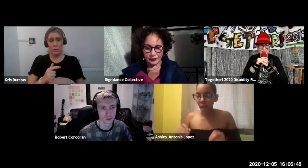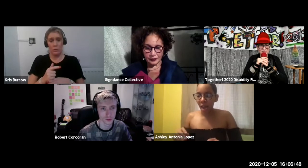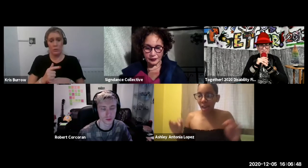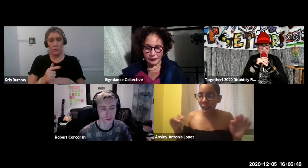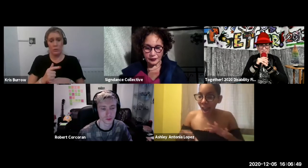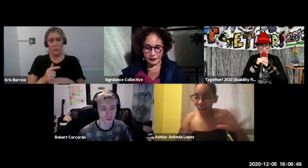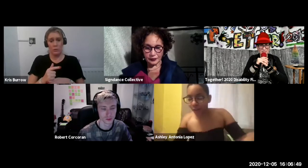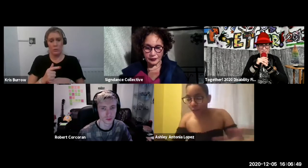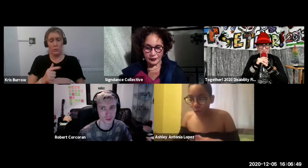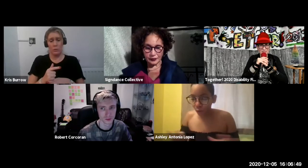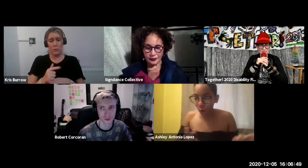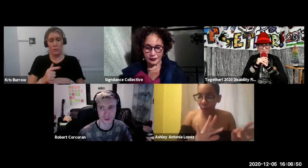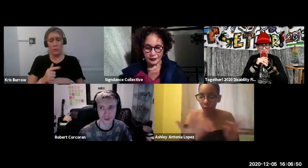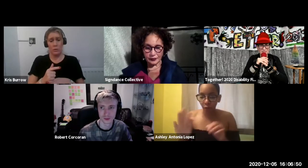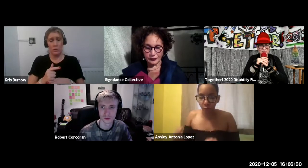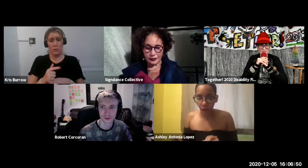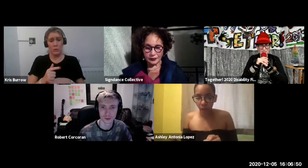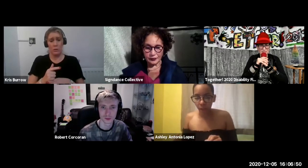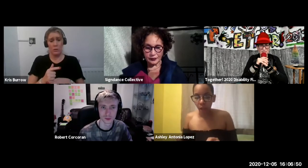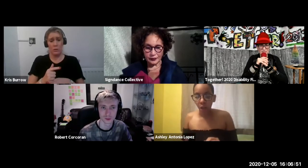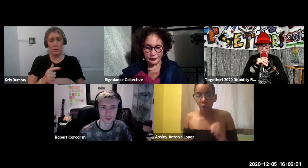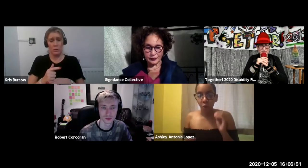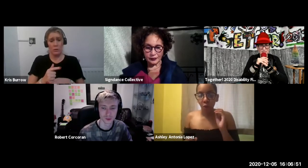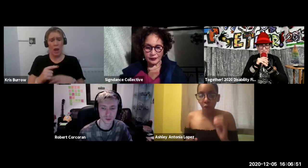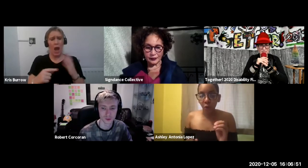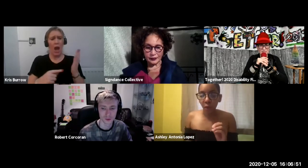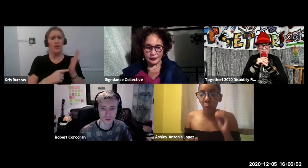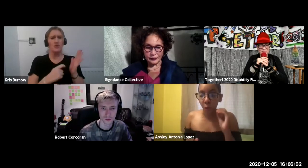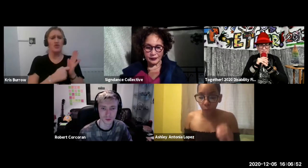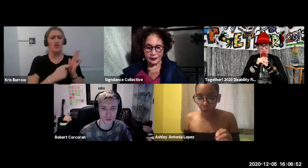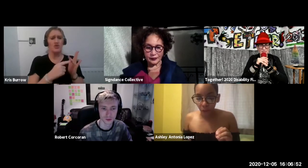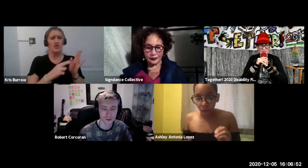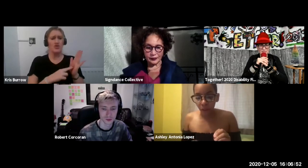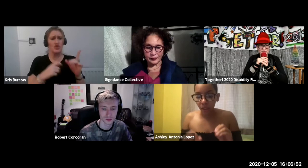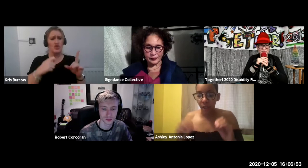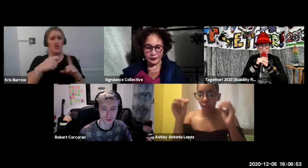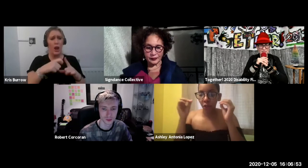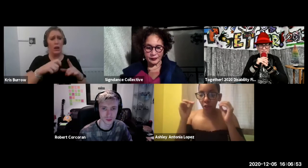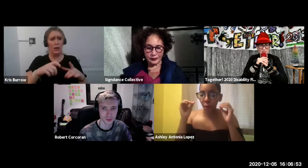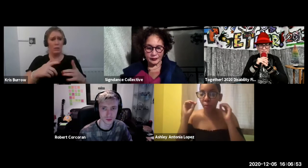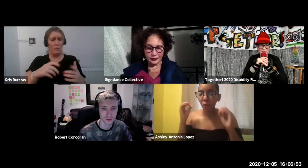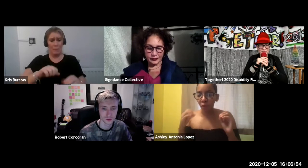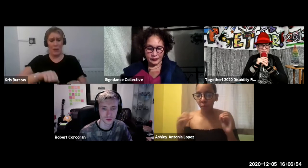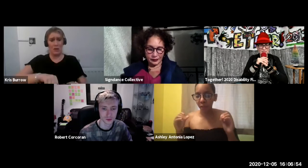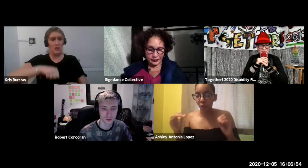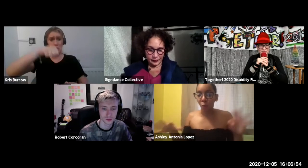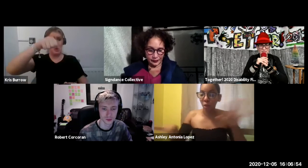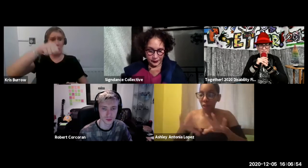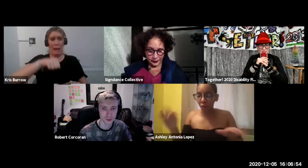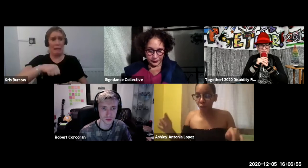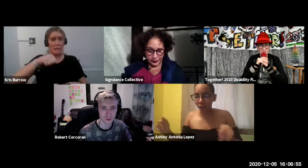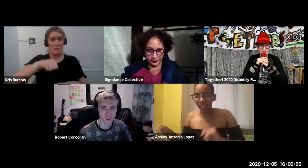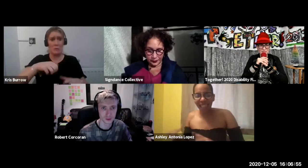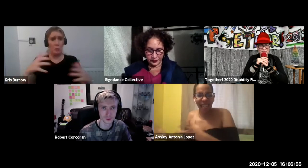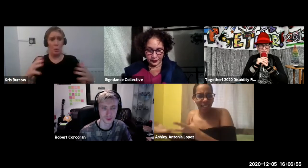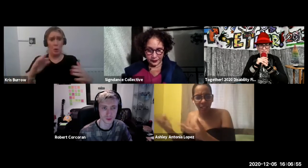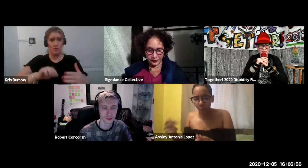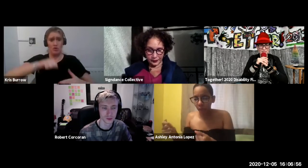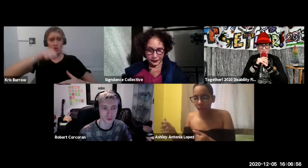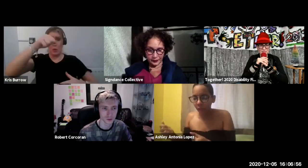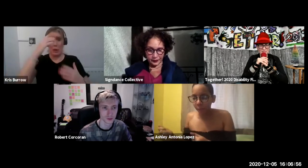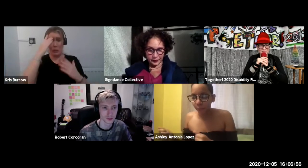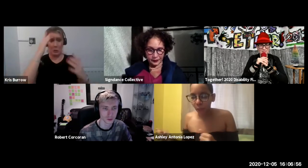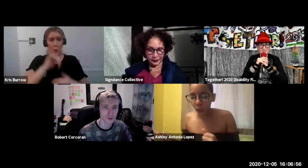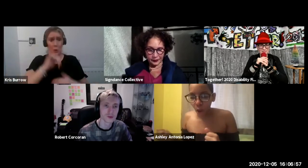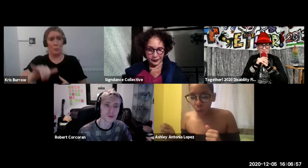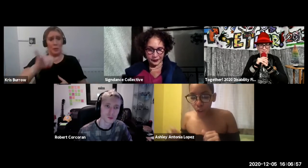Whitfield, and hands are rubbing the trunk. Subi Whitfield is doing movements with the trunk, like